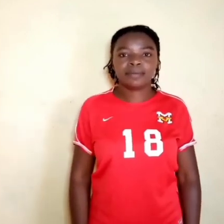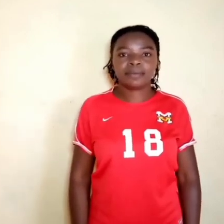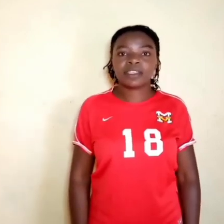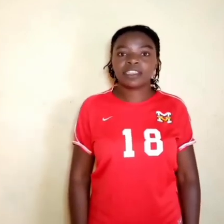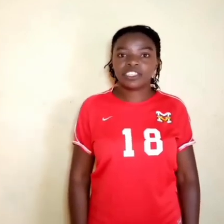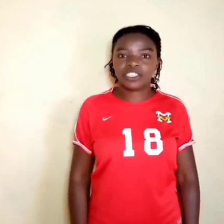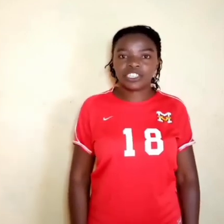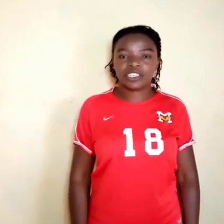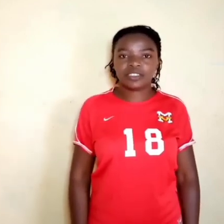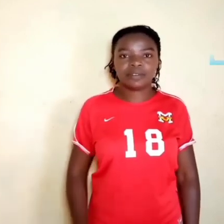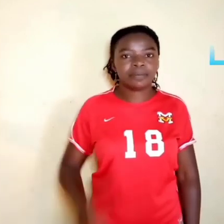She,